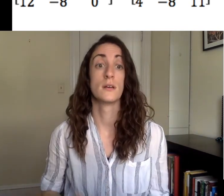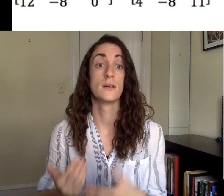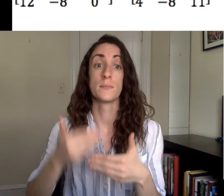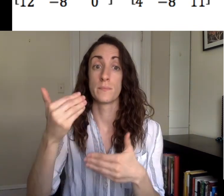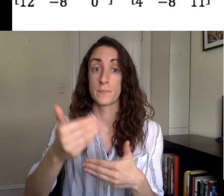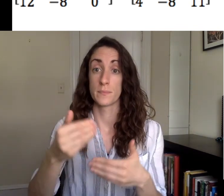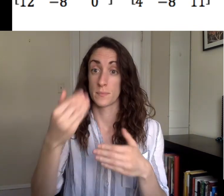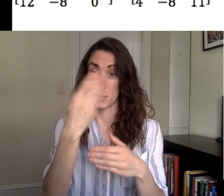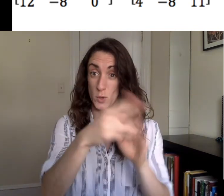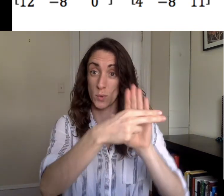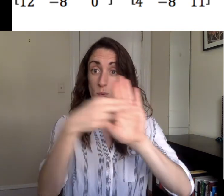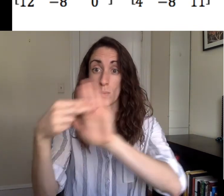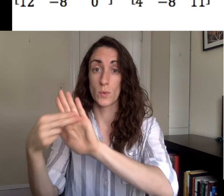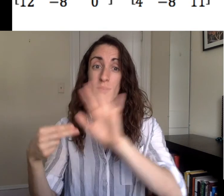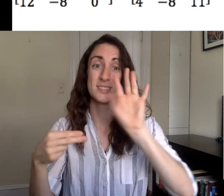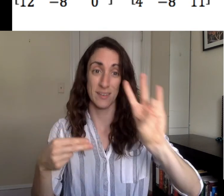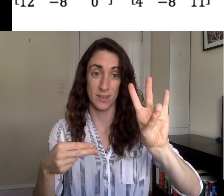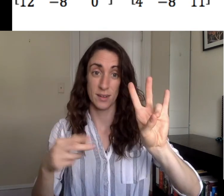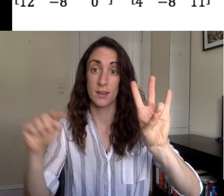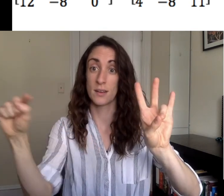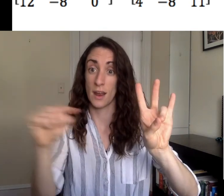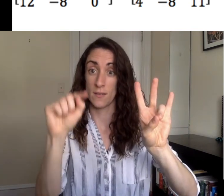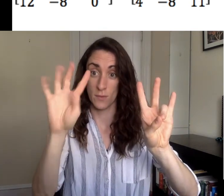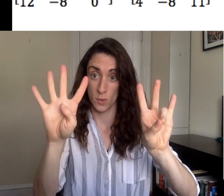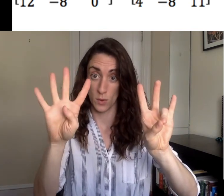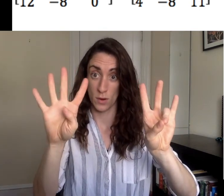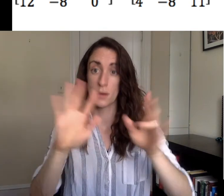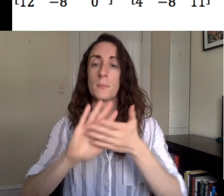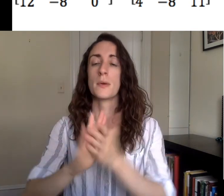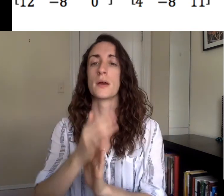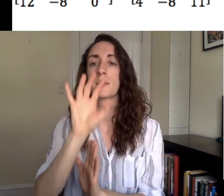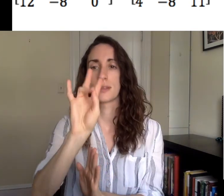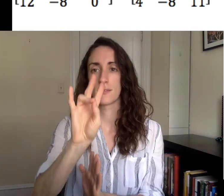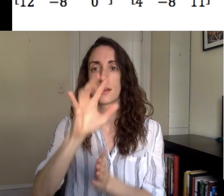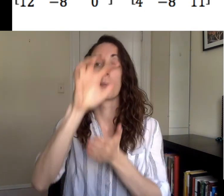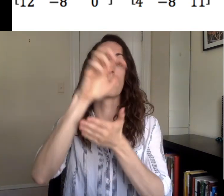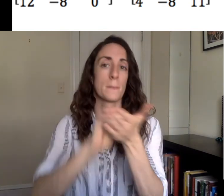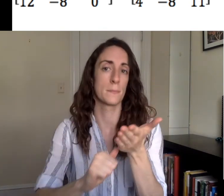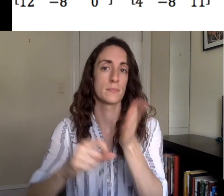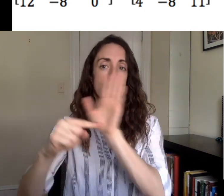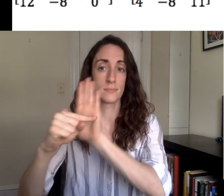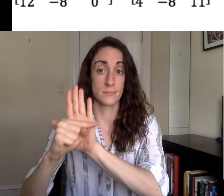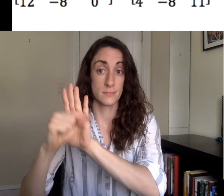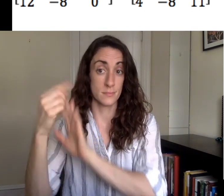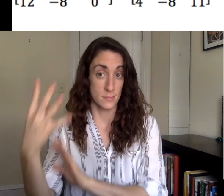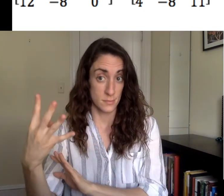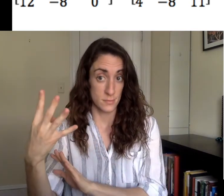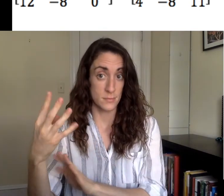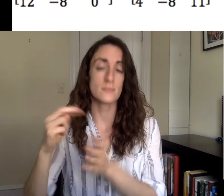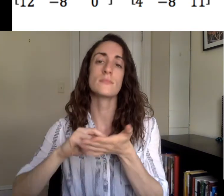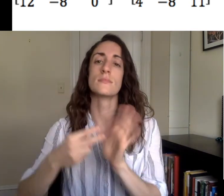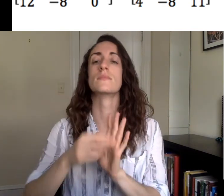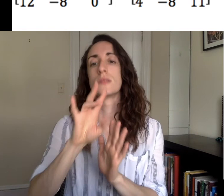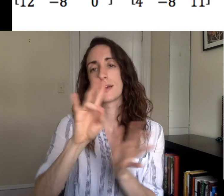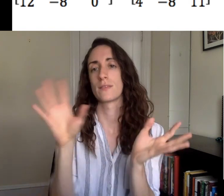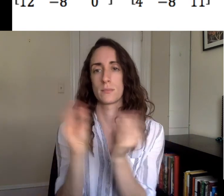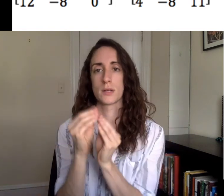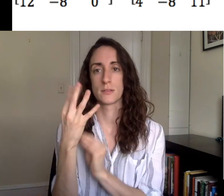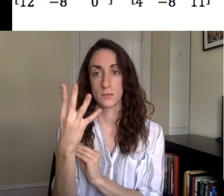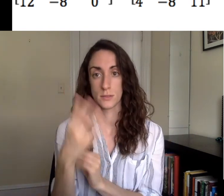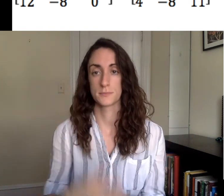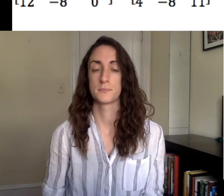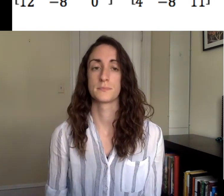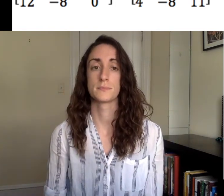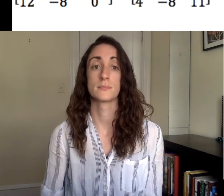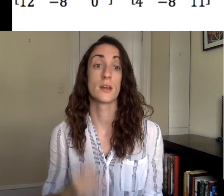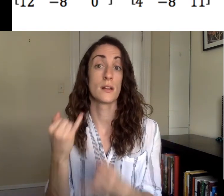and -4 are highlighted in blue, so that'll be 7 minus -4, which will then be 7 plus 4. And the third element